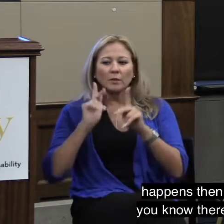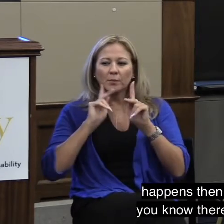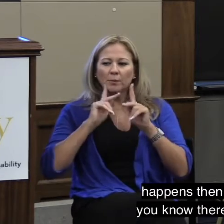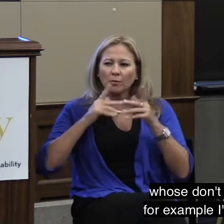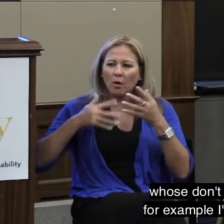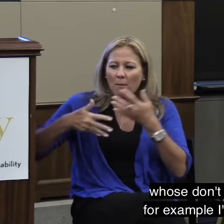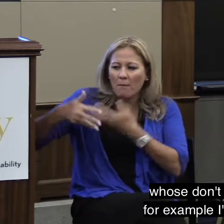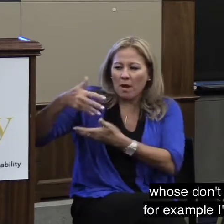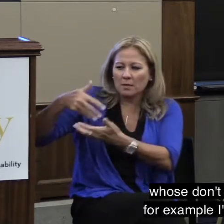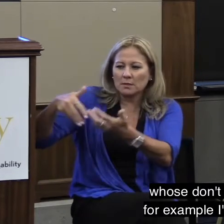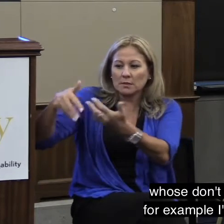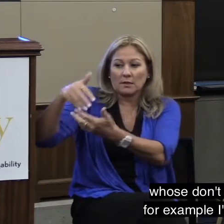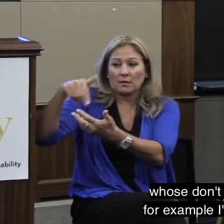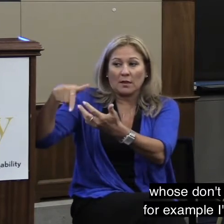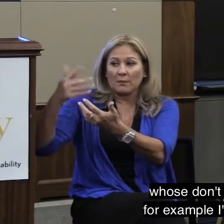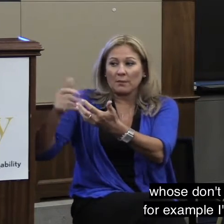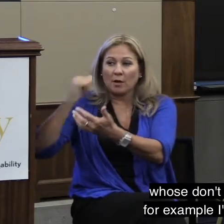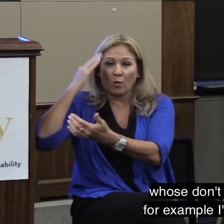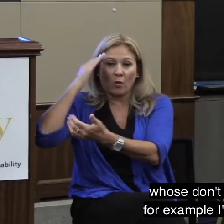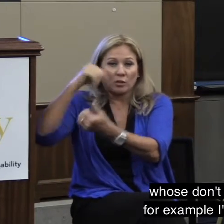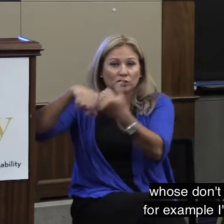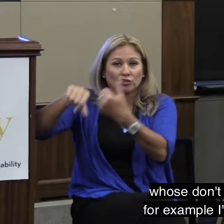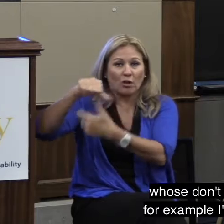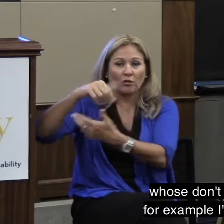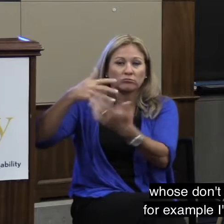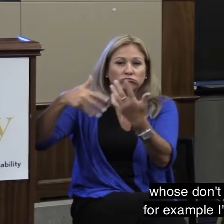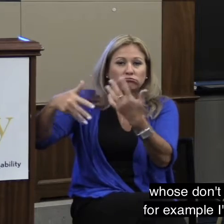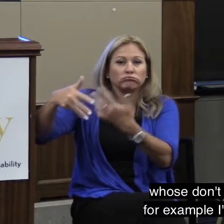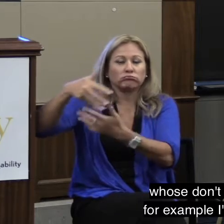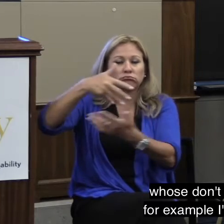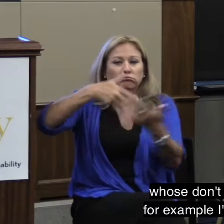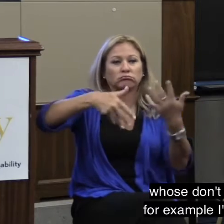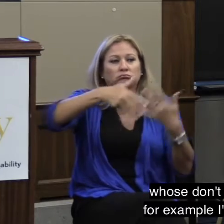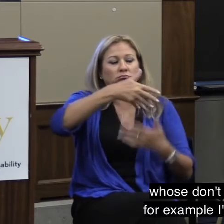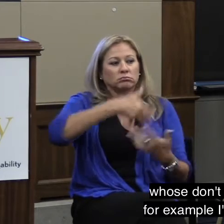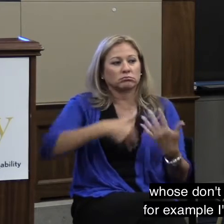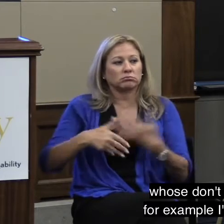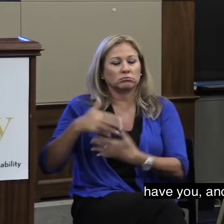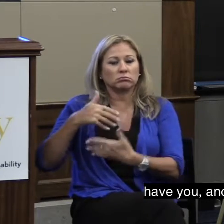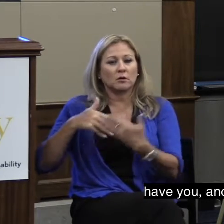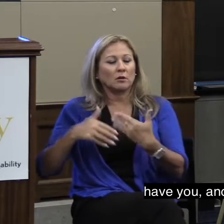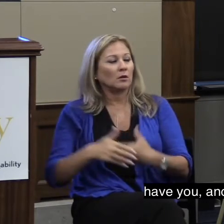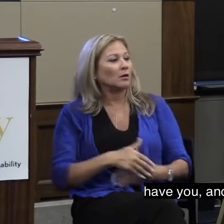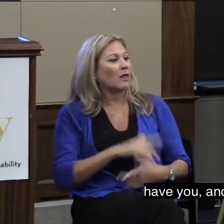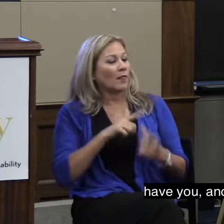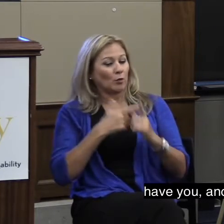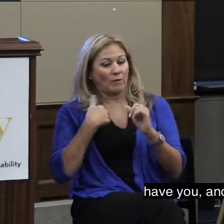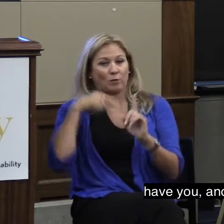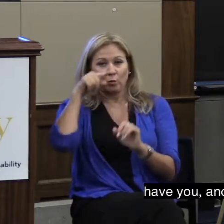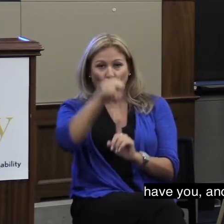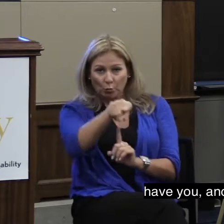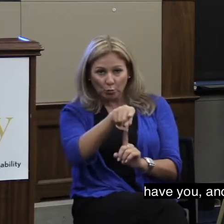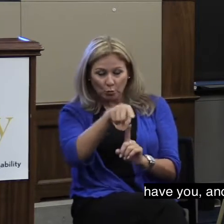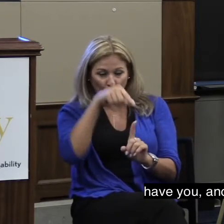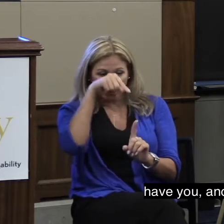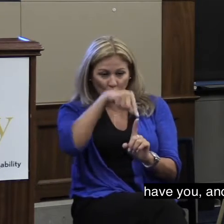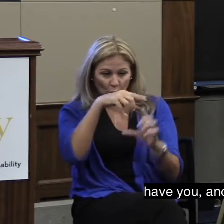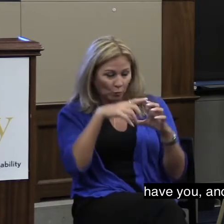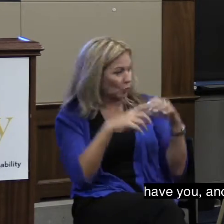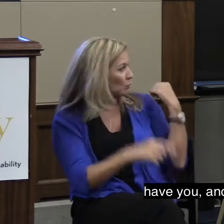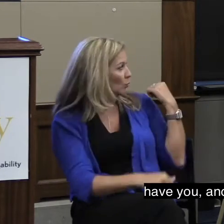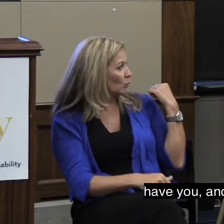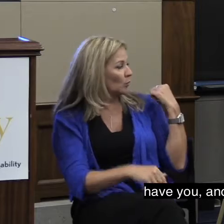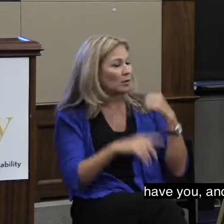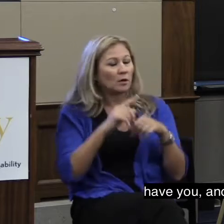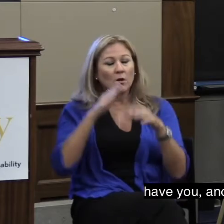amongst themselves who don't know one another. And let's say, for example, I've now turned the page. We then have you, and then there's person